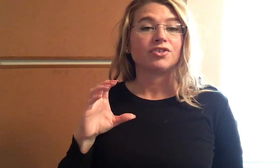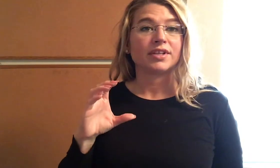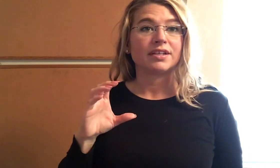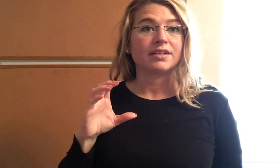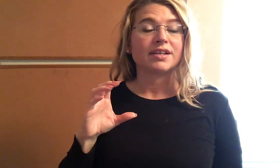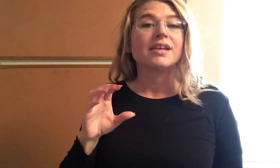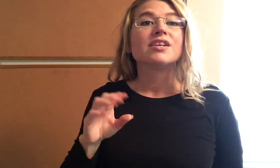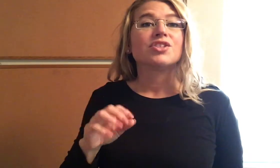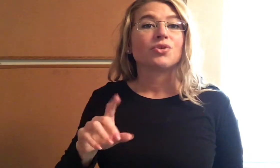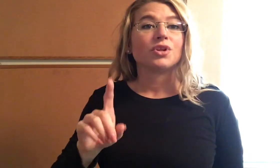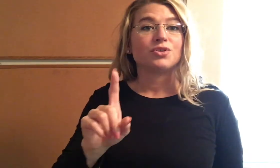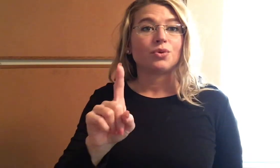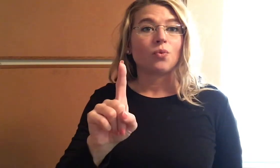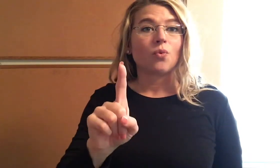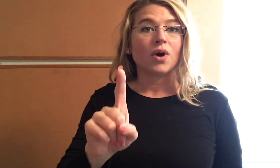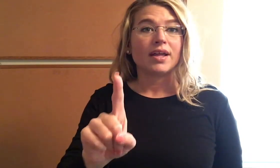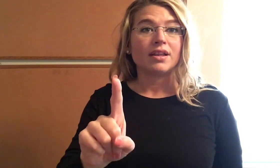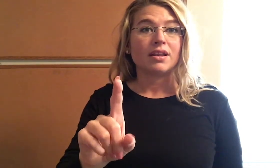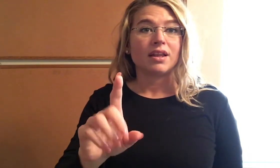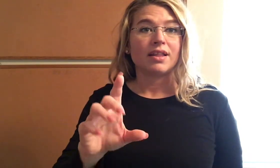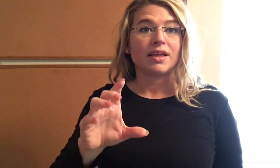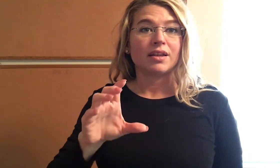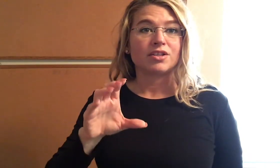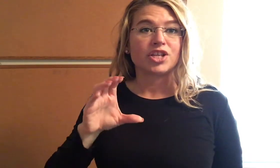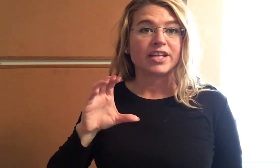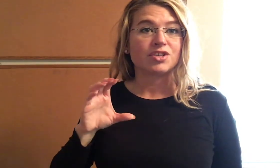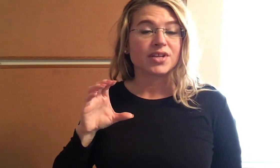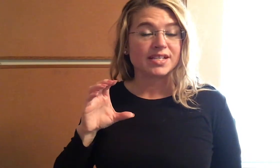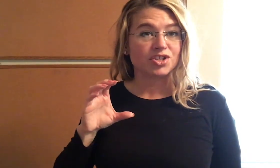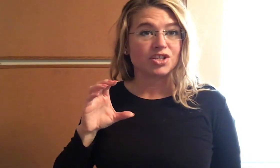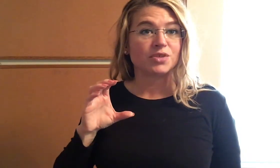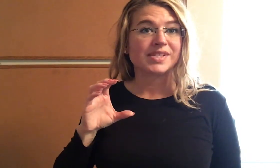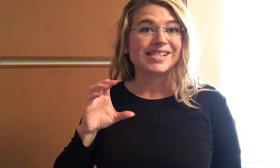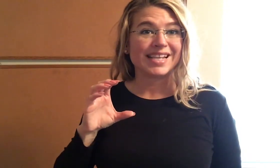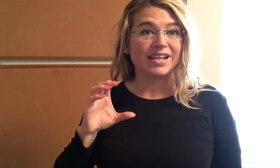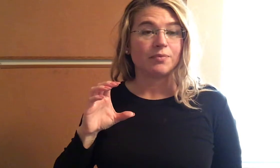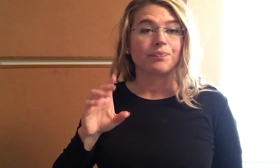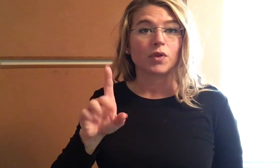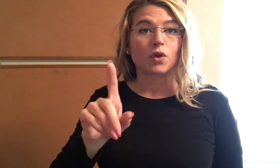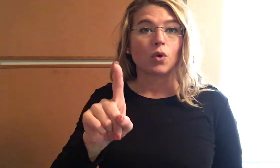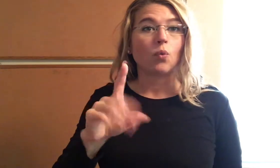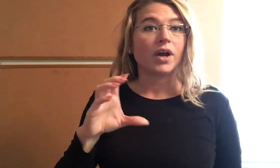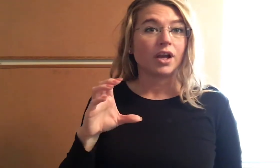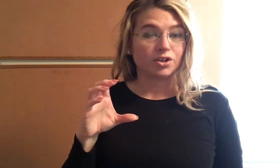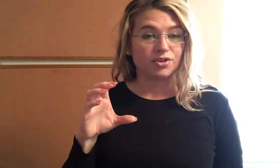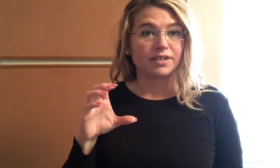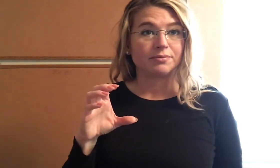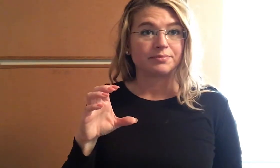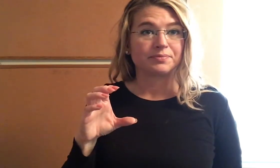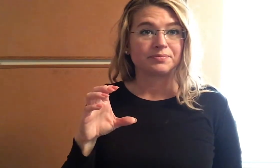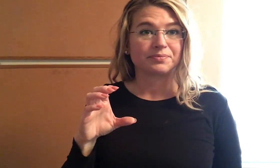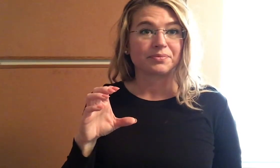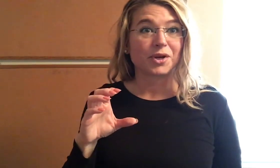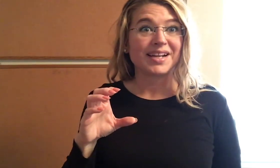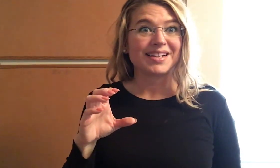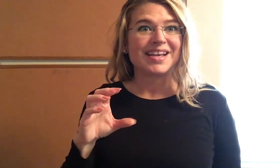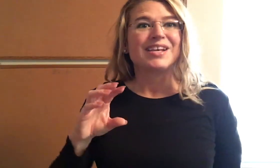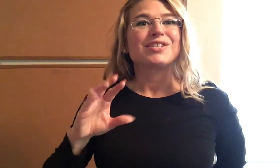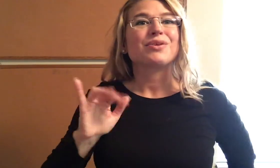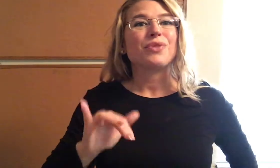100. So you're going to do a 1 and then transition to a C. 100. All right, so those